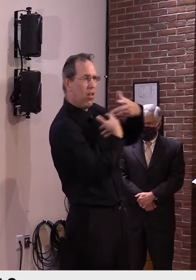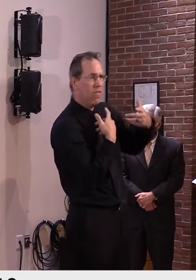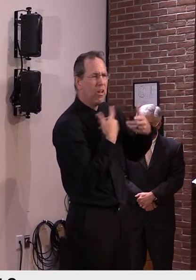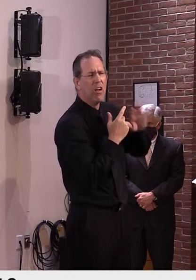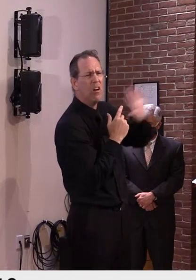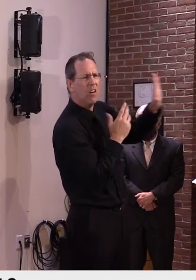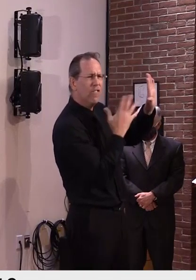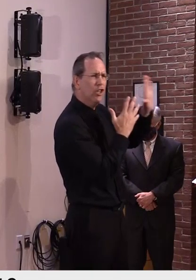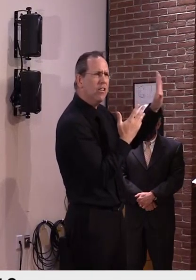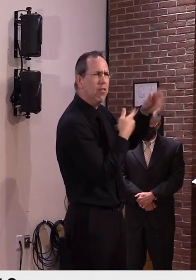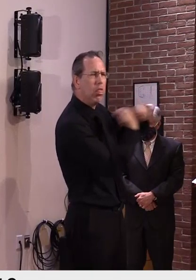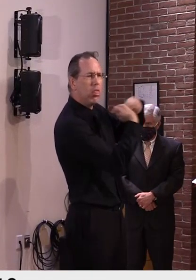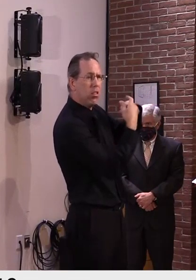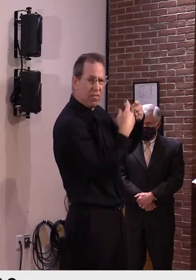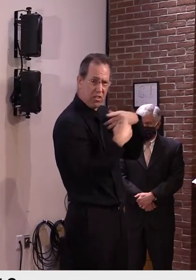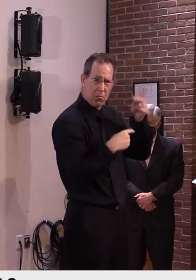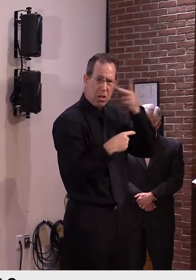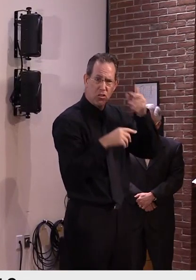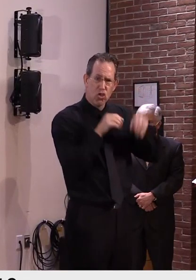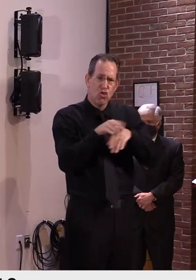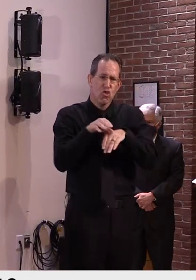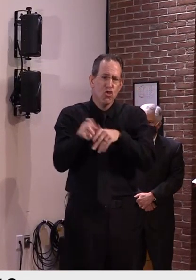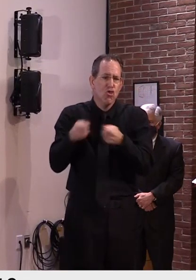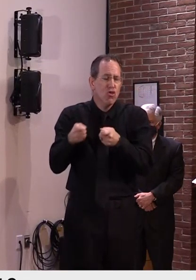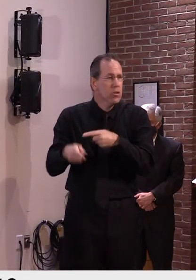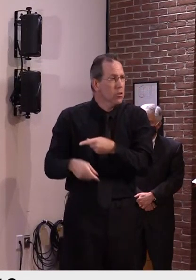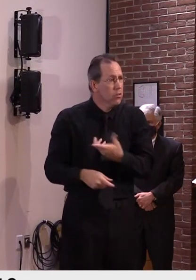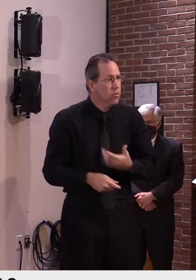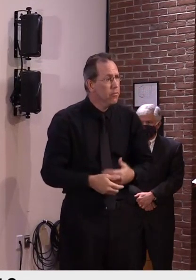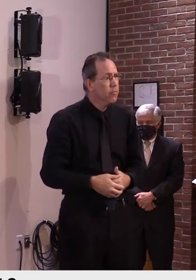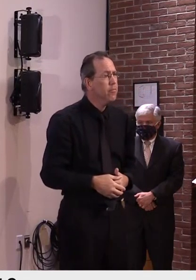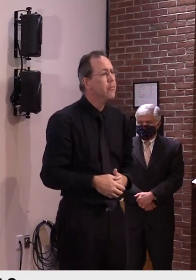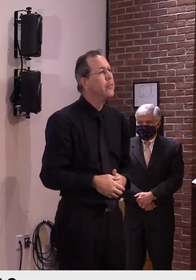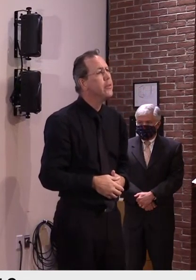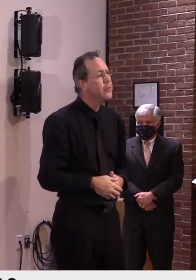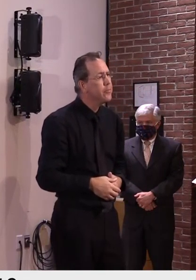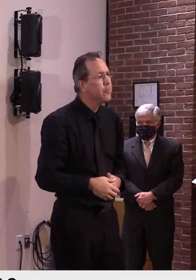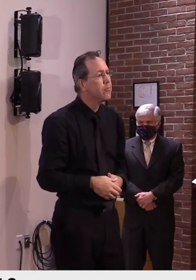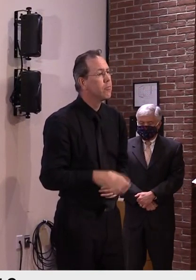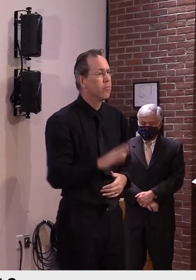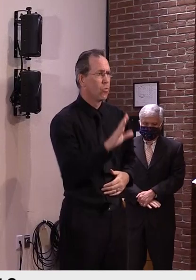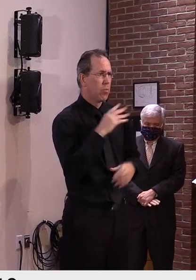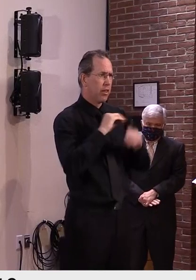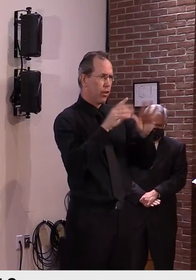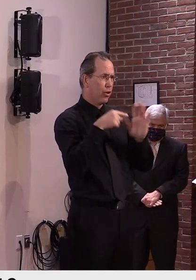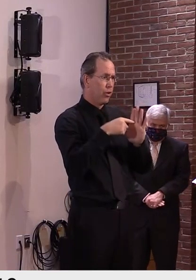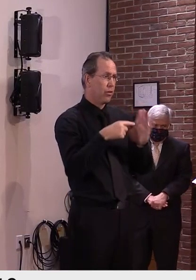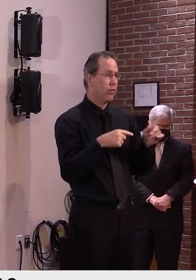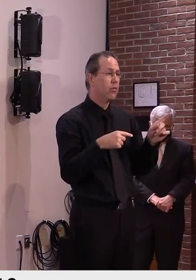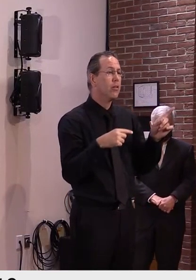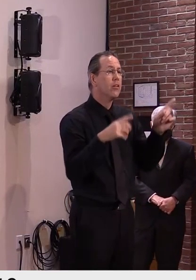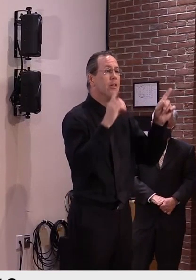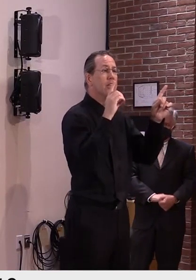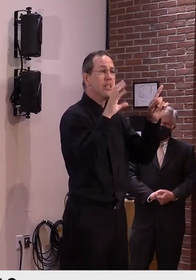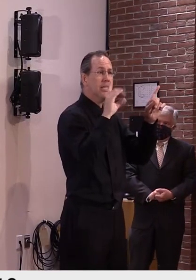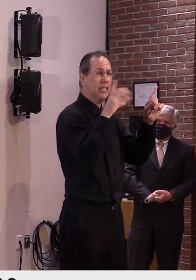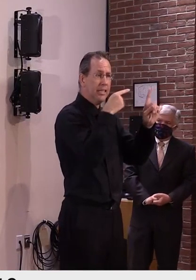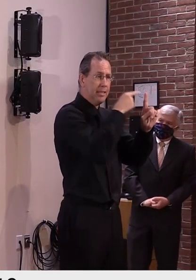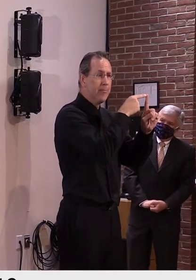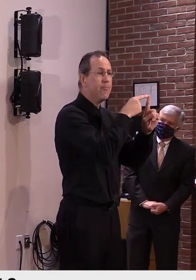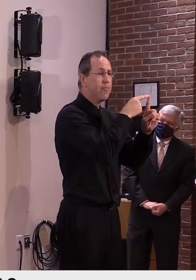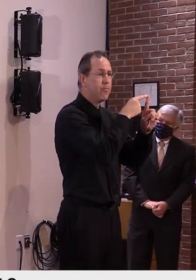Yeah, so make no mistake, I still think the CDC is one of the preeminent health and public